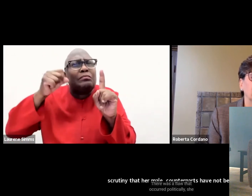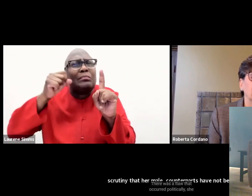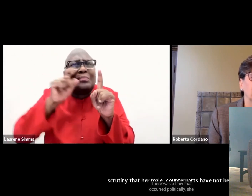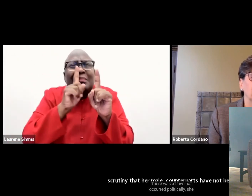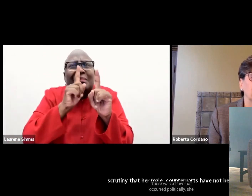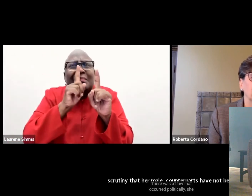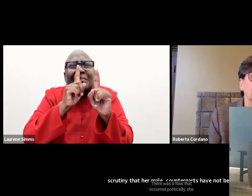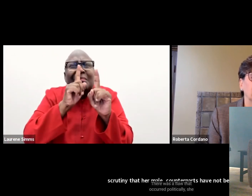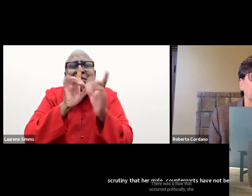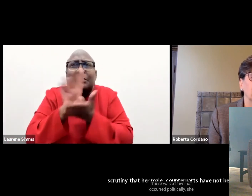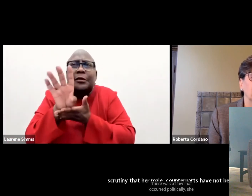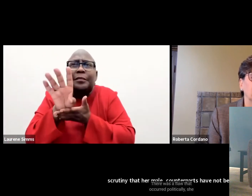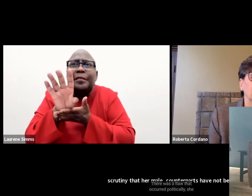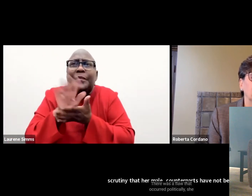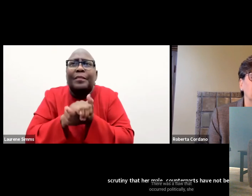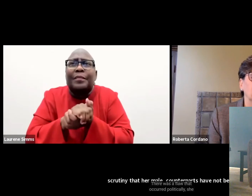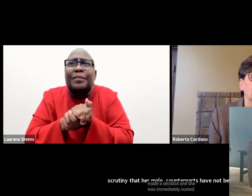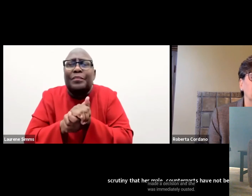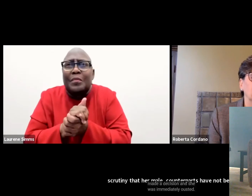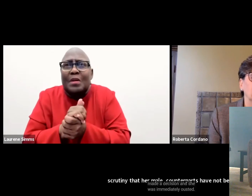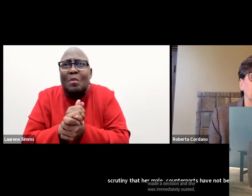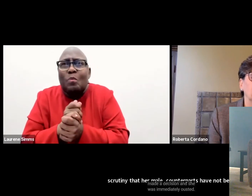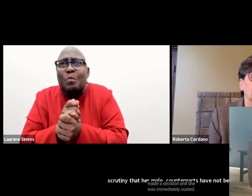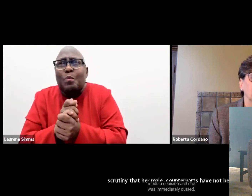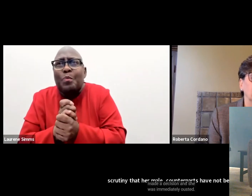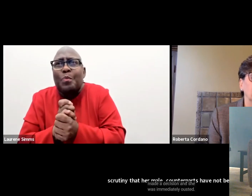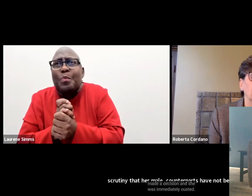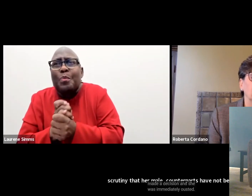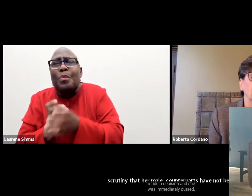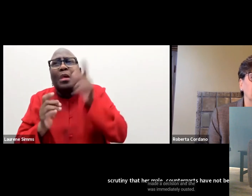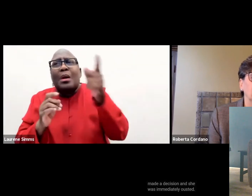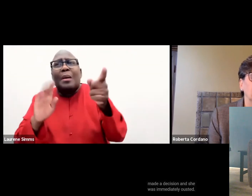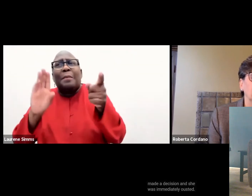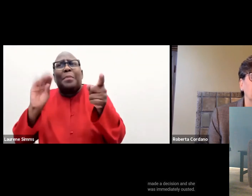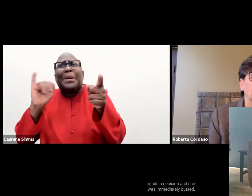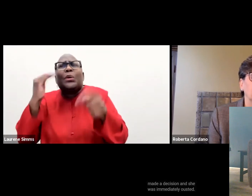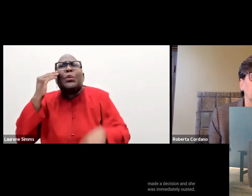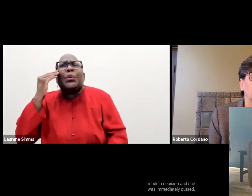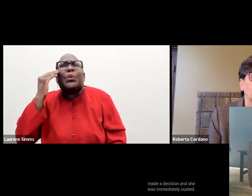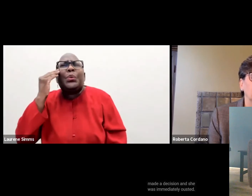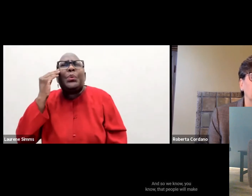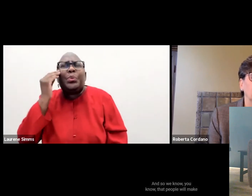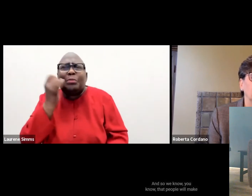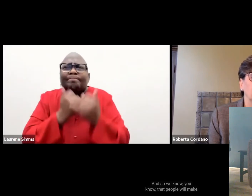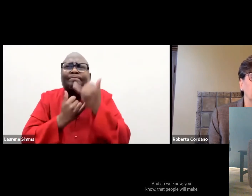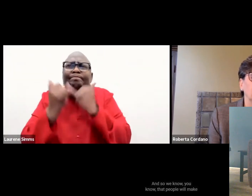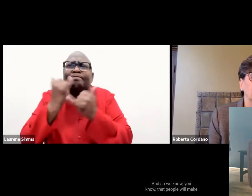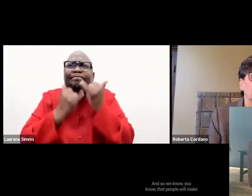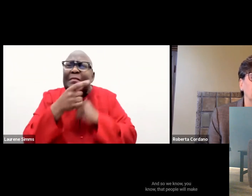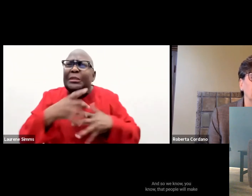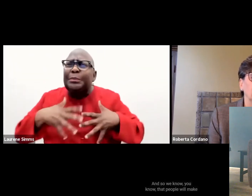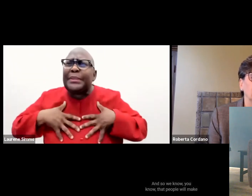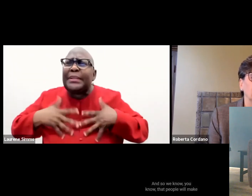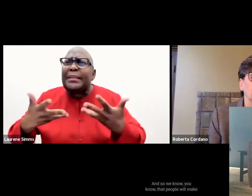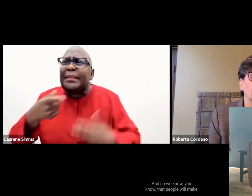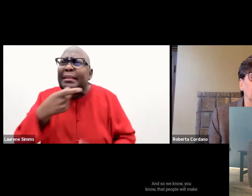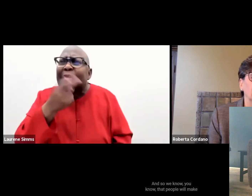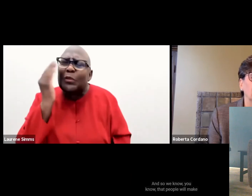This is another example that we can use because there's a flaw in political matters.